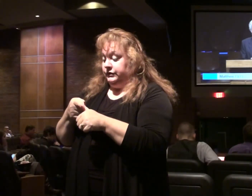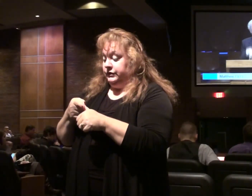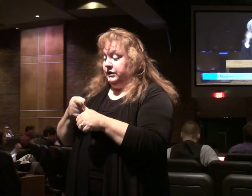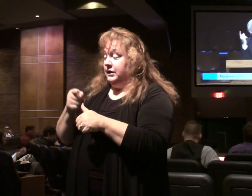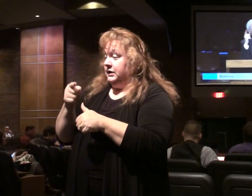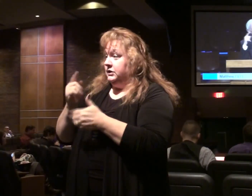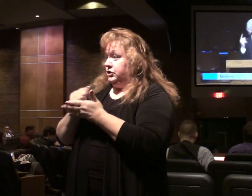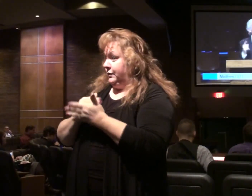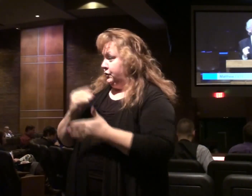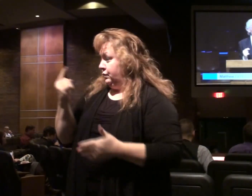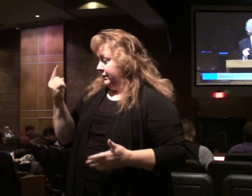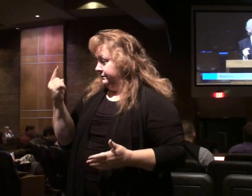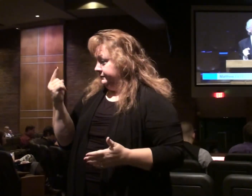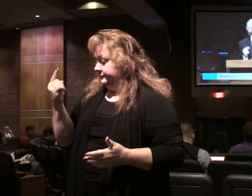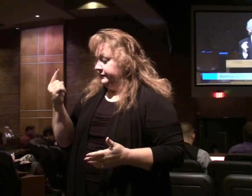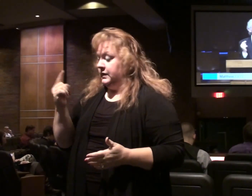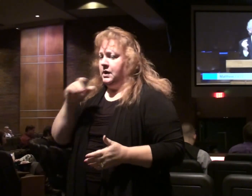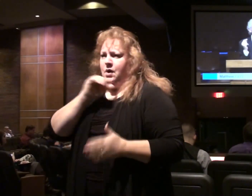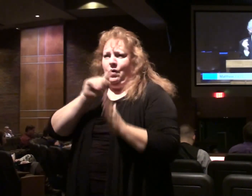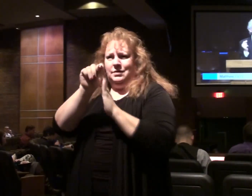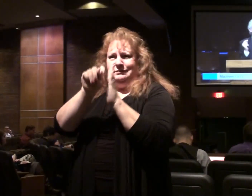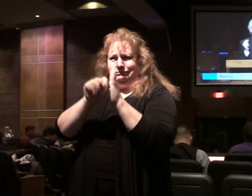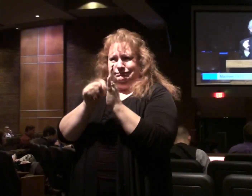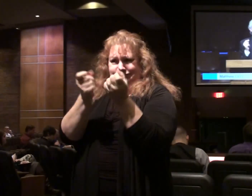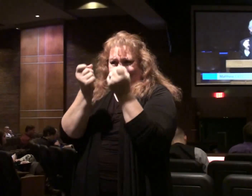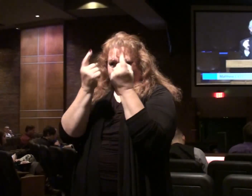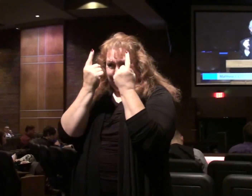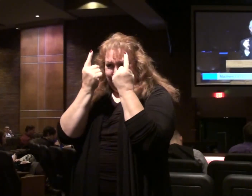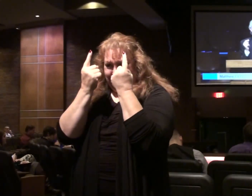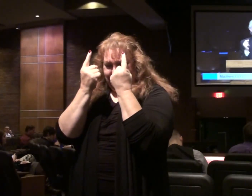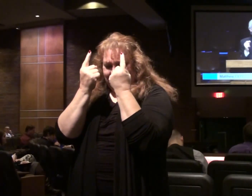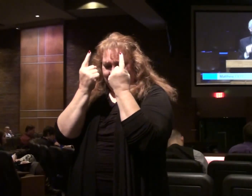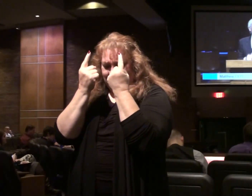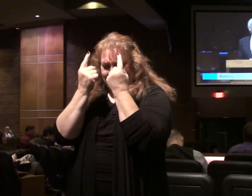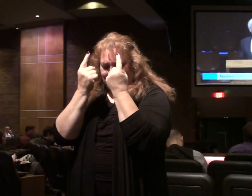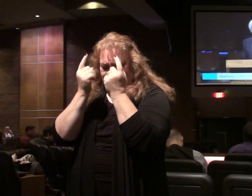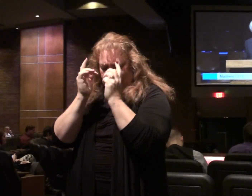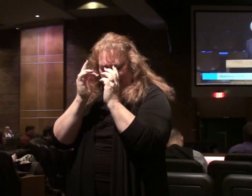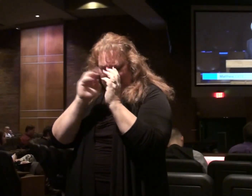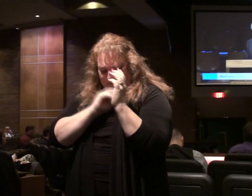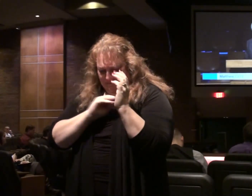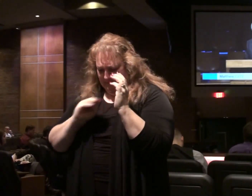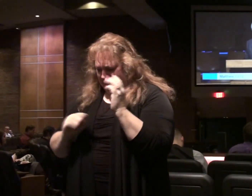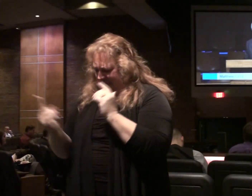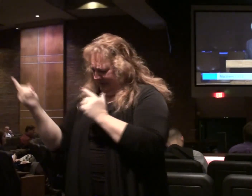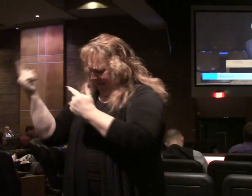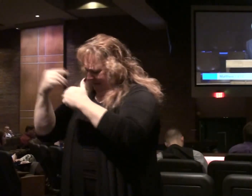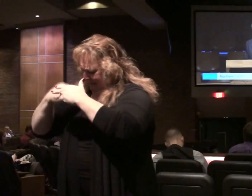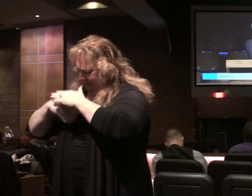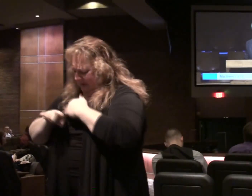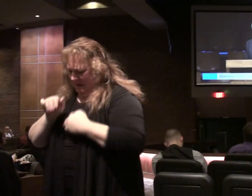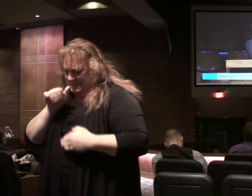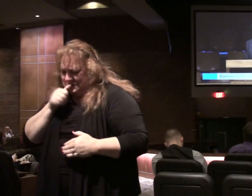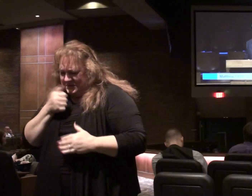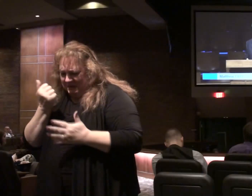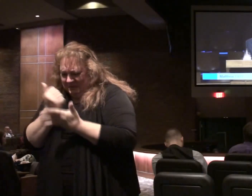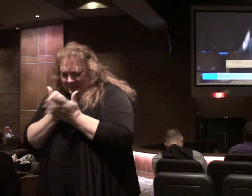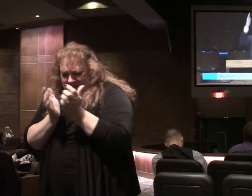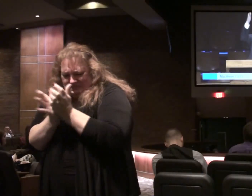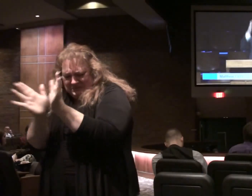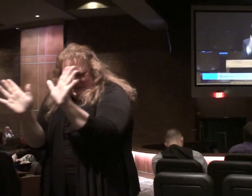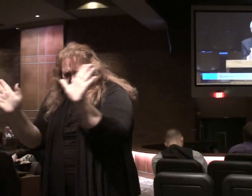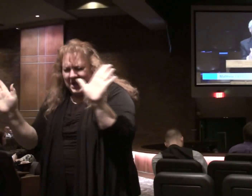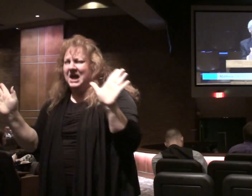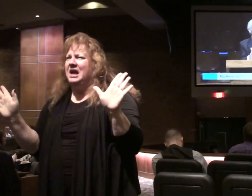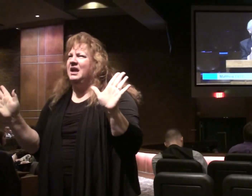1, the Old Testament prophets never could understand how the Messiah could come and suffer and die